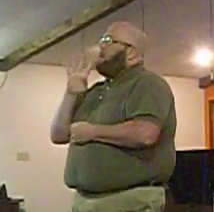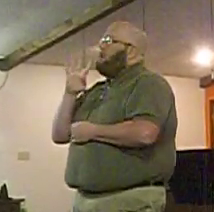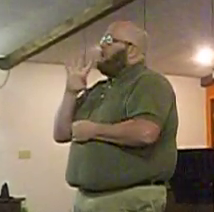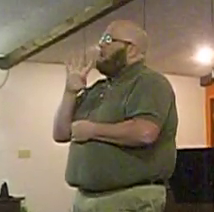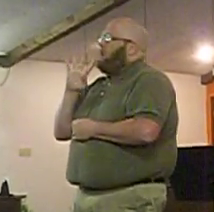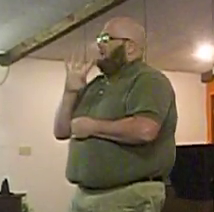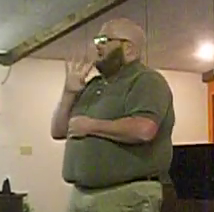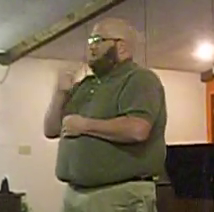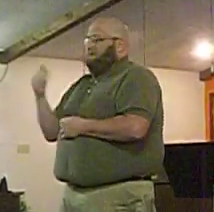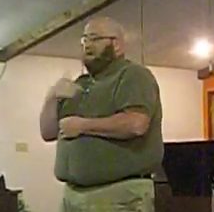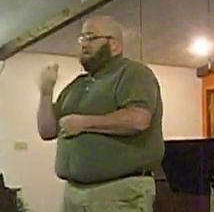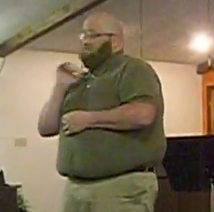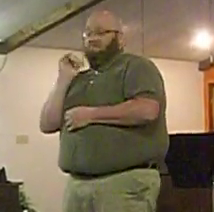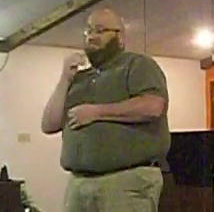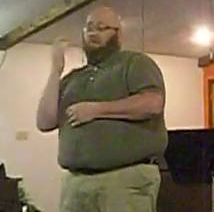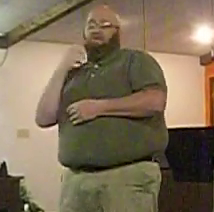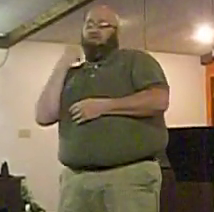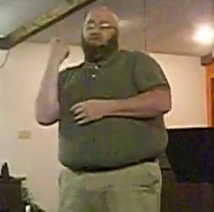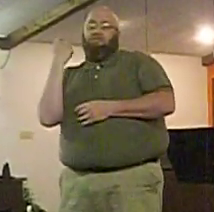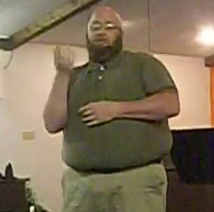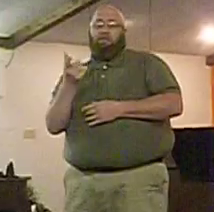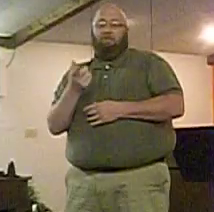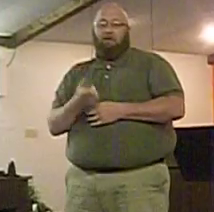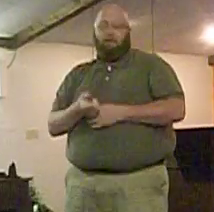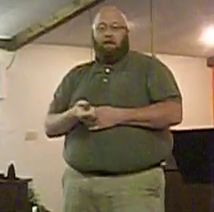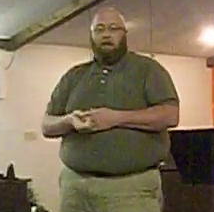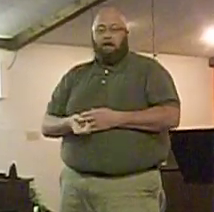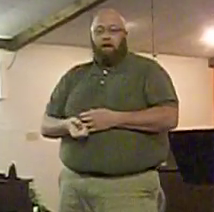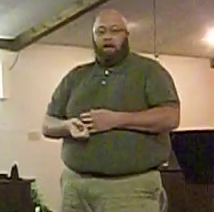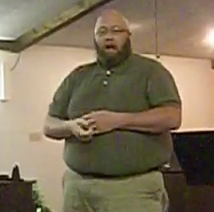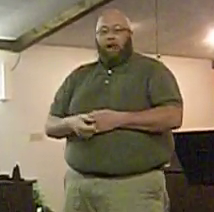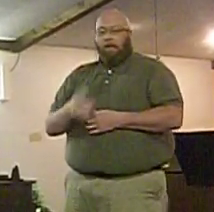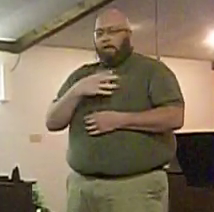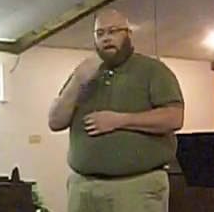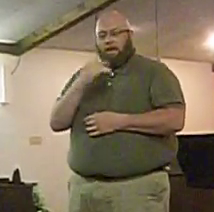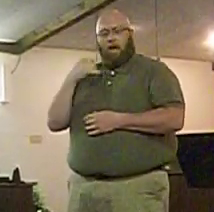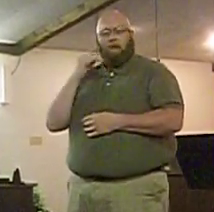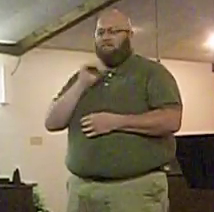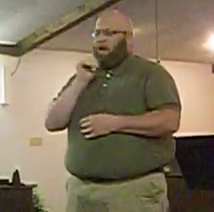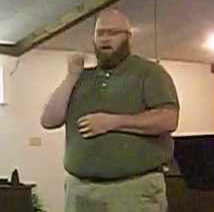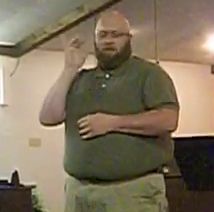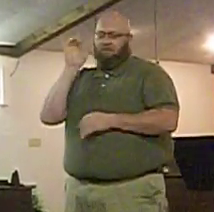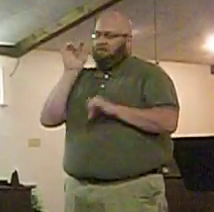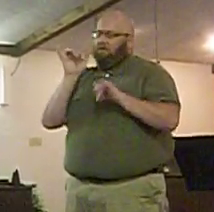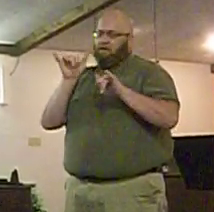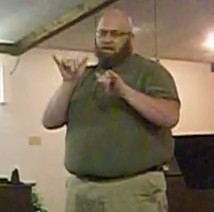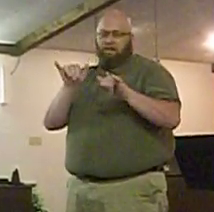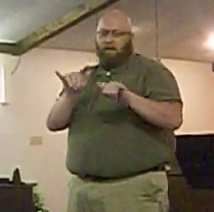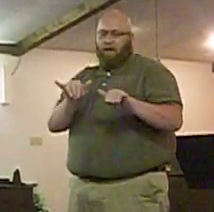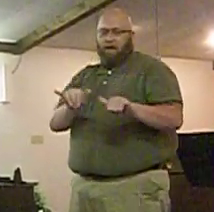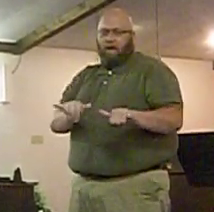said, I'm not guilty. He could have loved my prayer,